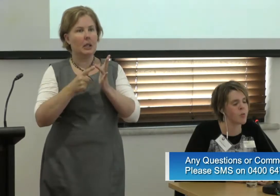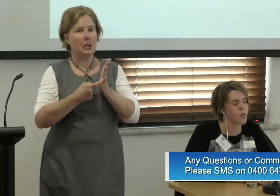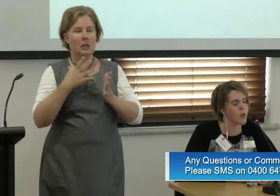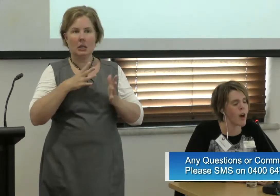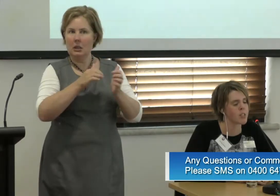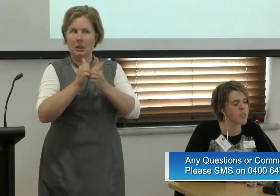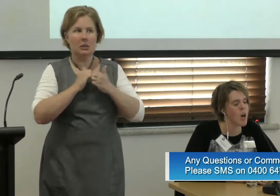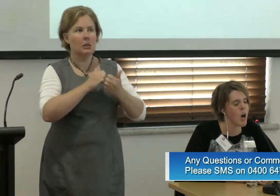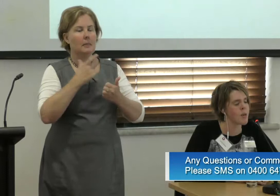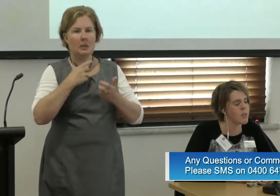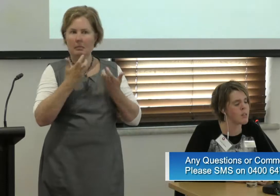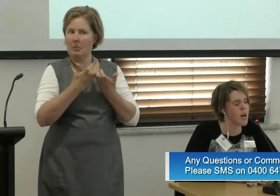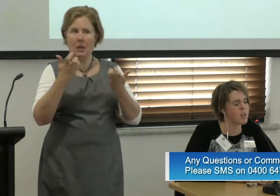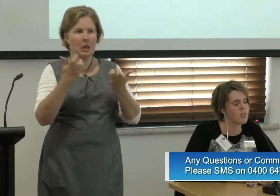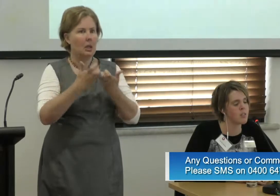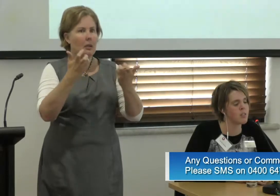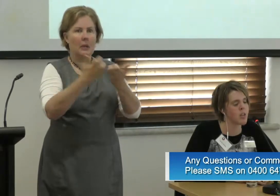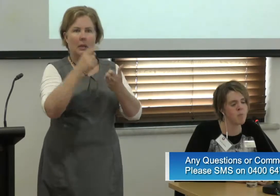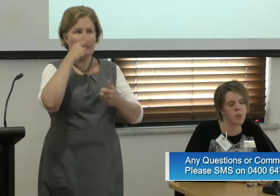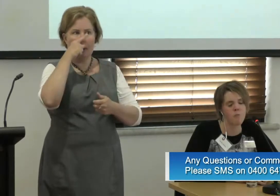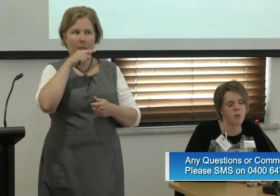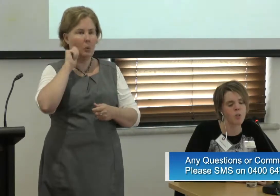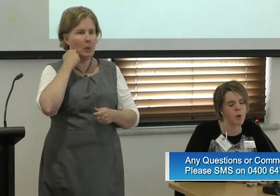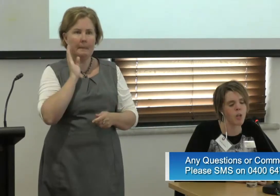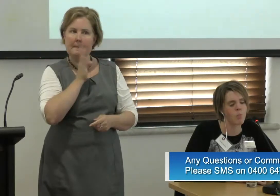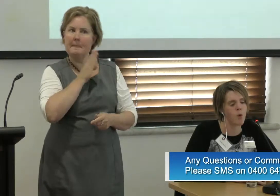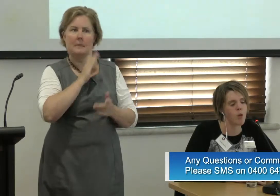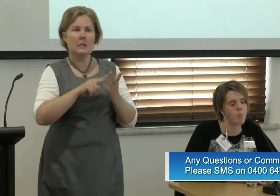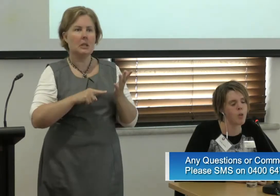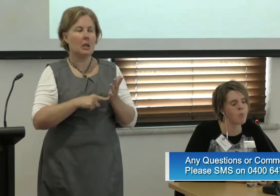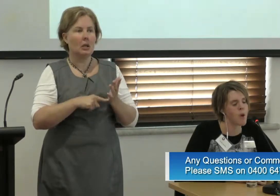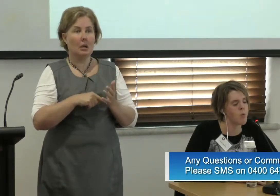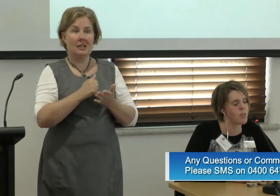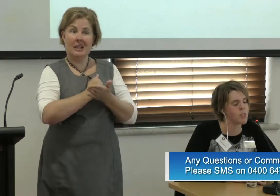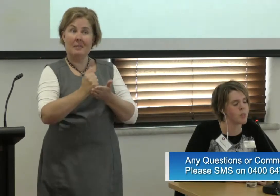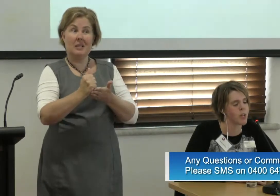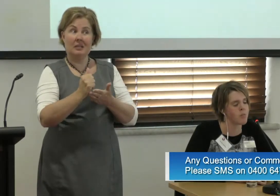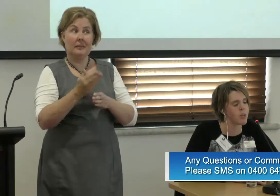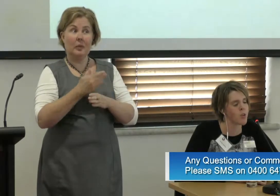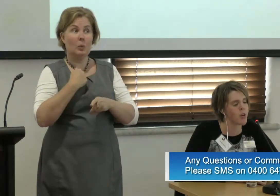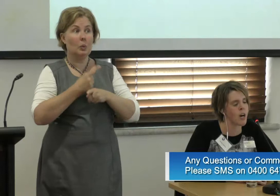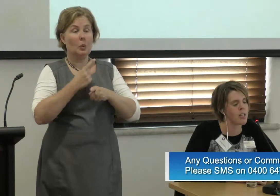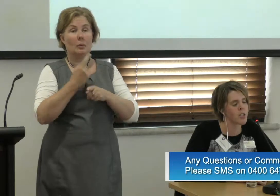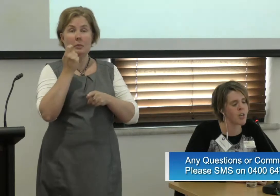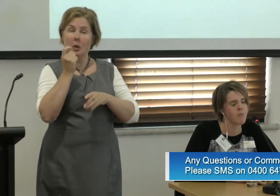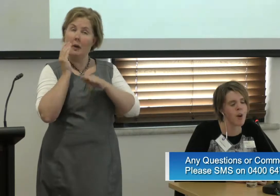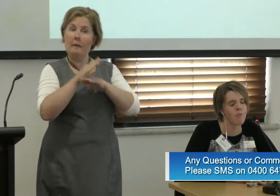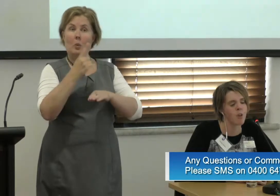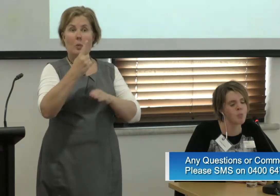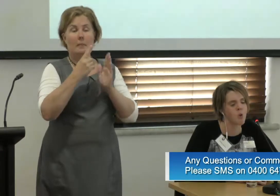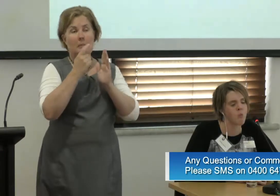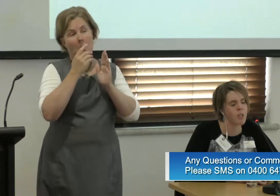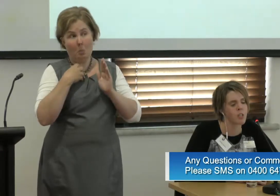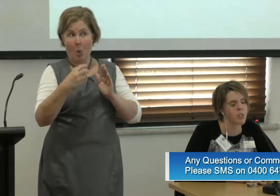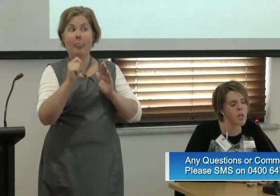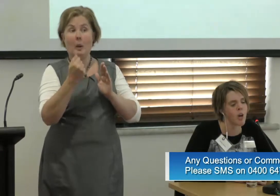fall through the cracks. I mean, the numbers I referred to earlier, more than 1 million people with disability in Victoria, and it's only a very, very